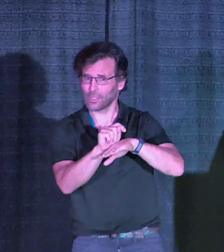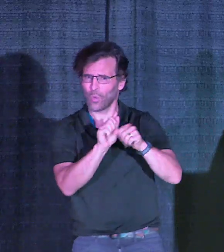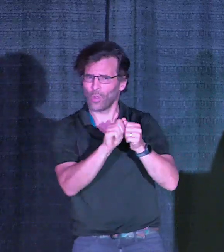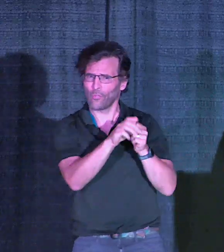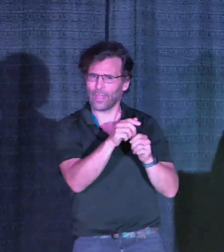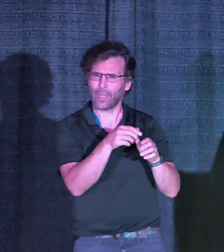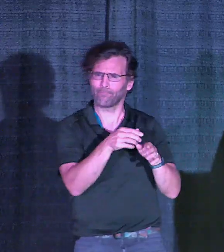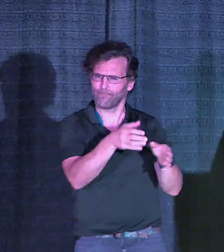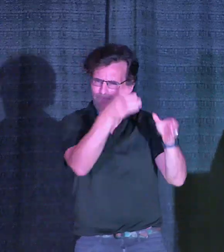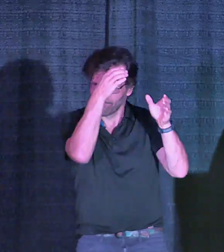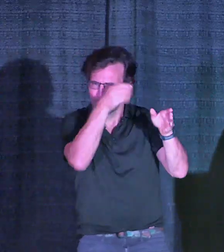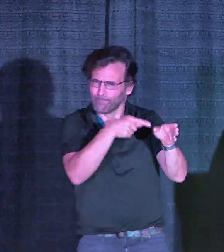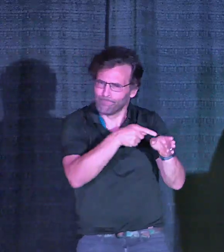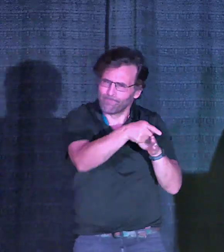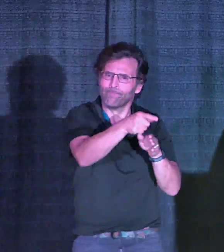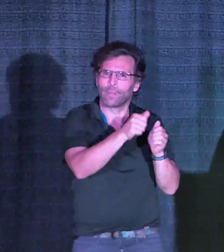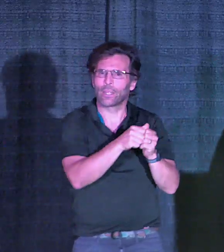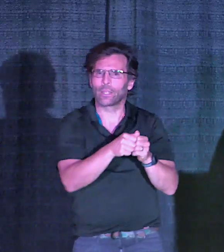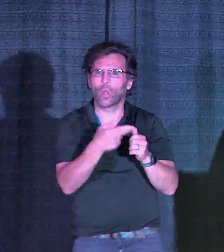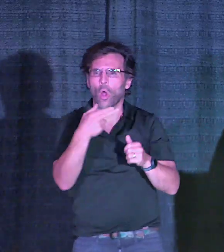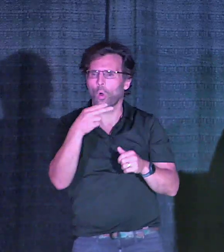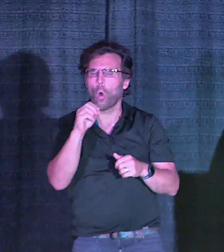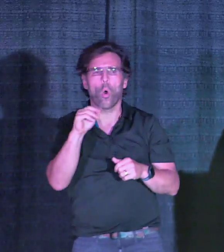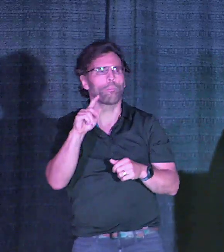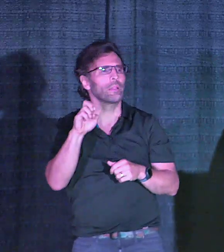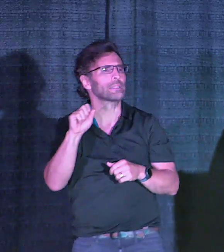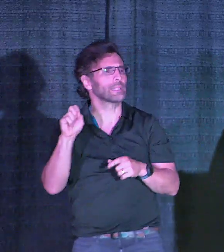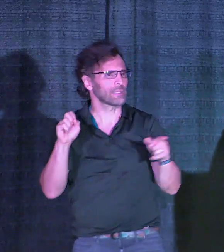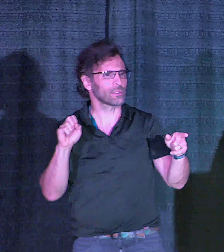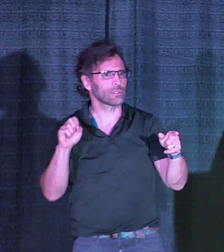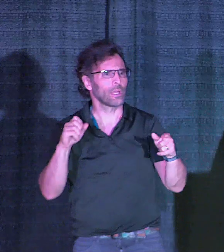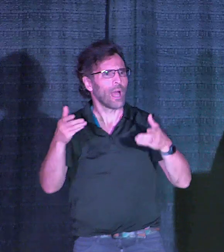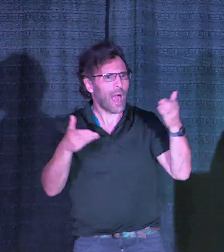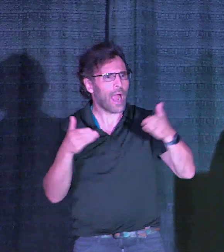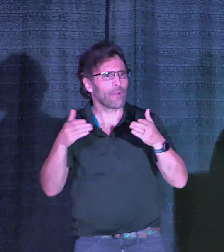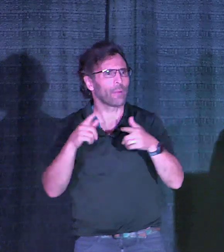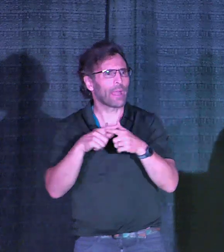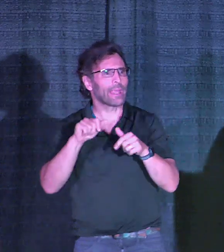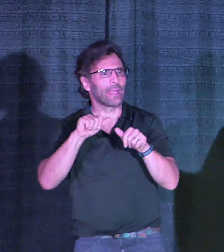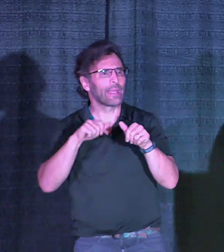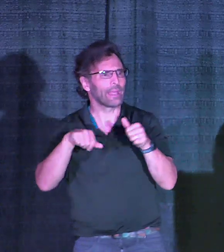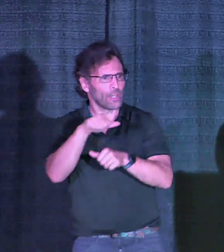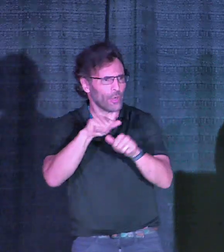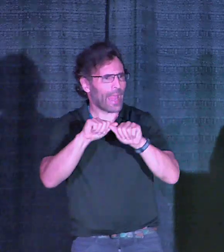expertise in homelessness. They were hired by our Interagency Council on Homelessness